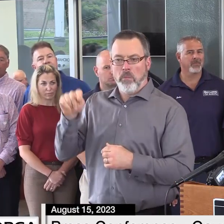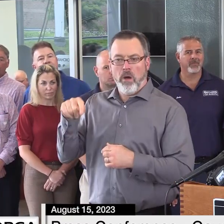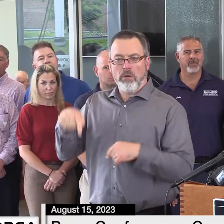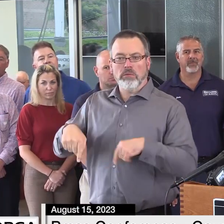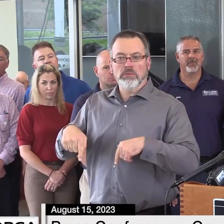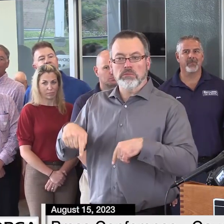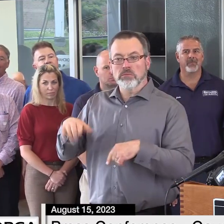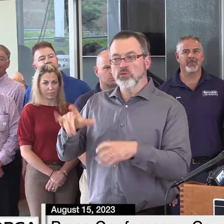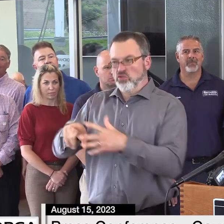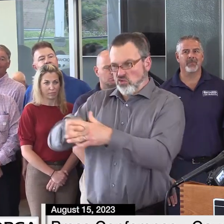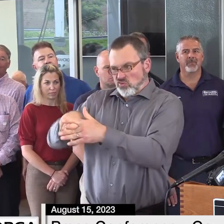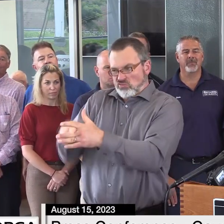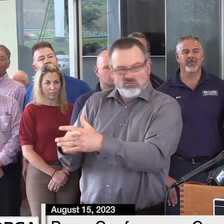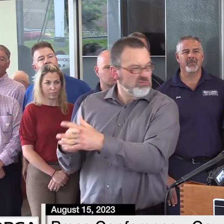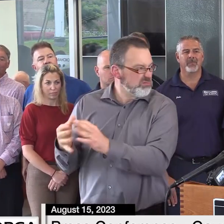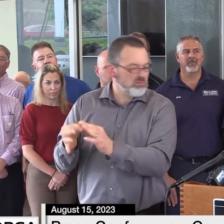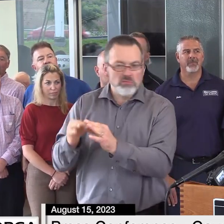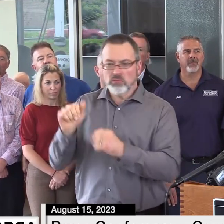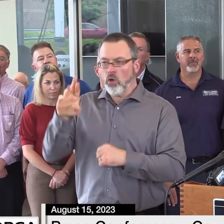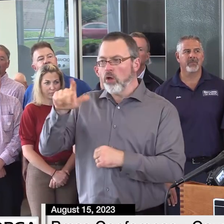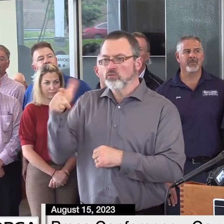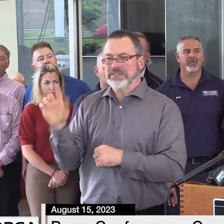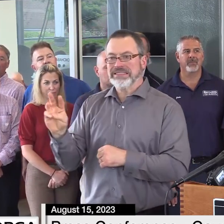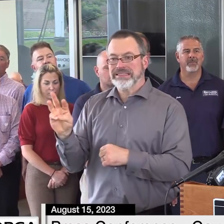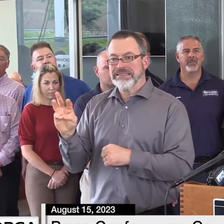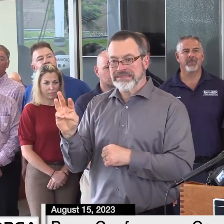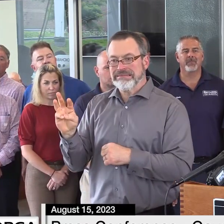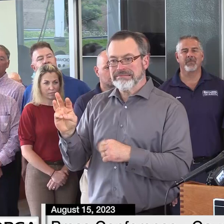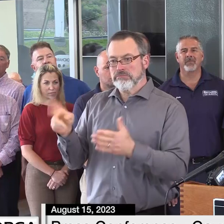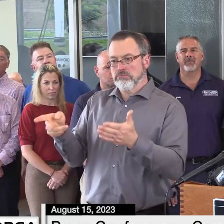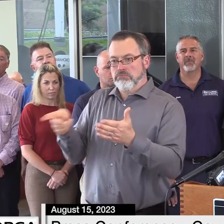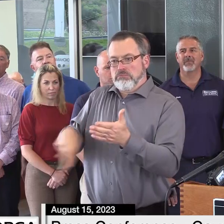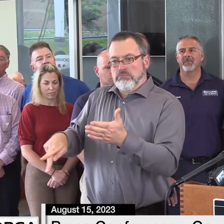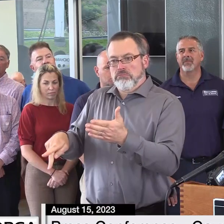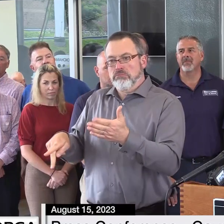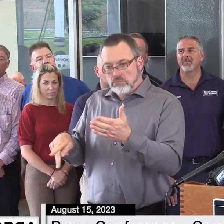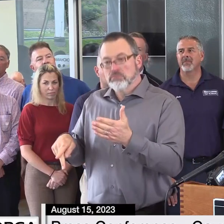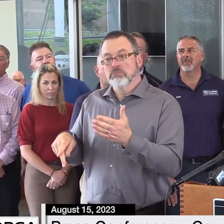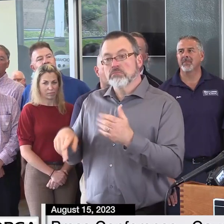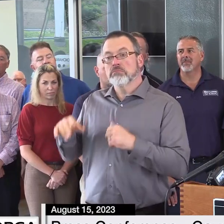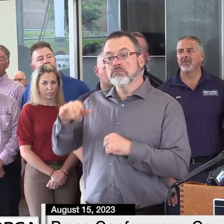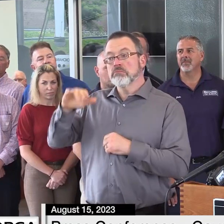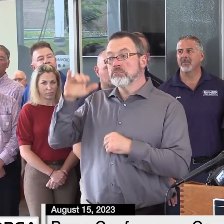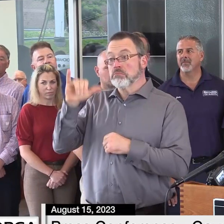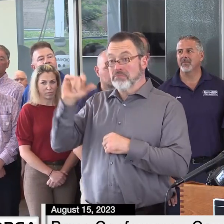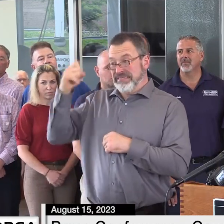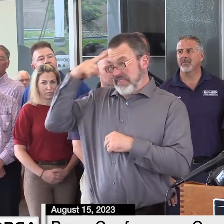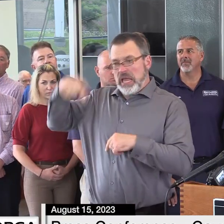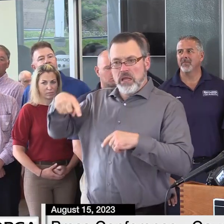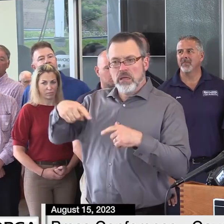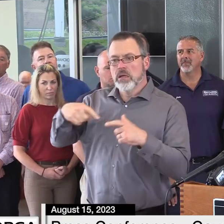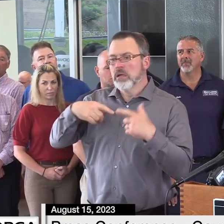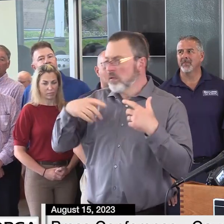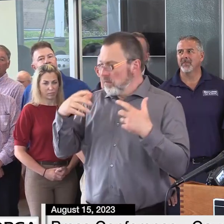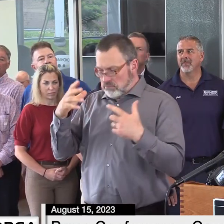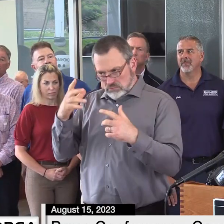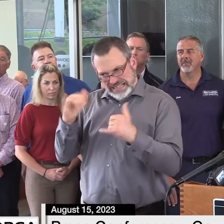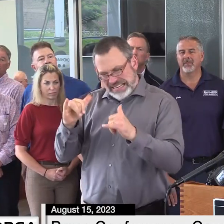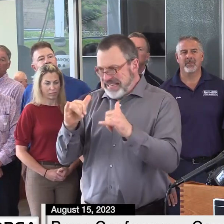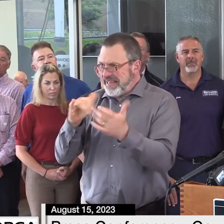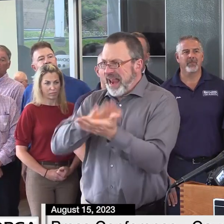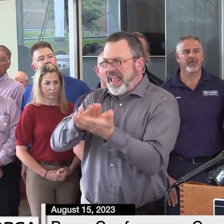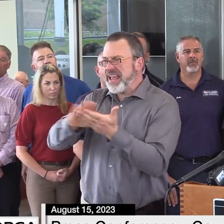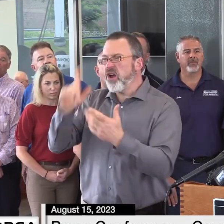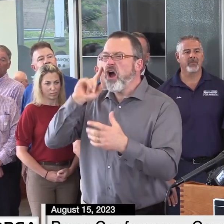26. To be clear, the state will continue to work with the communities to remove flood debris, and in fact, we've